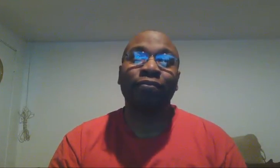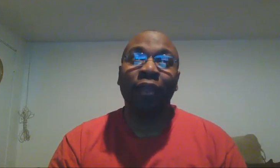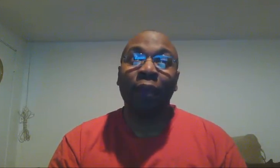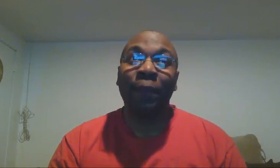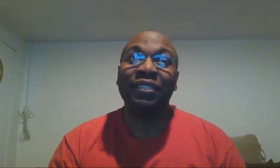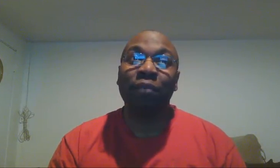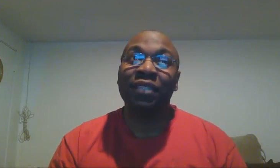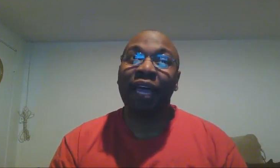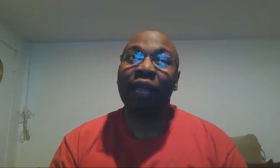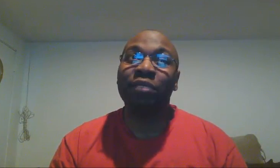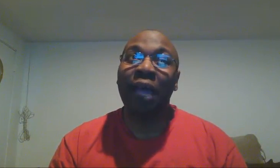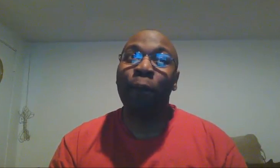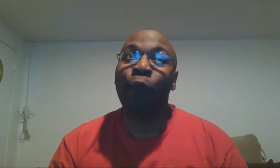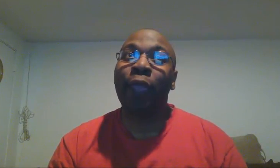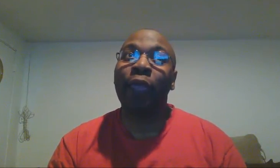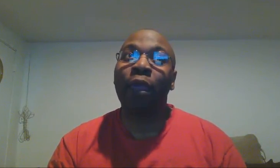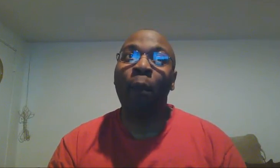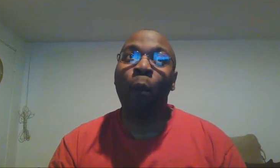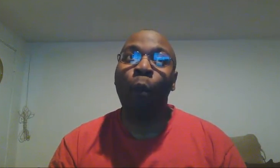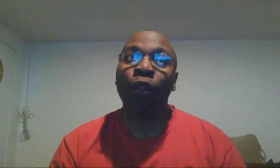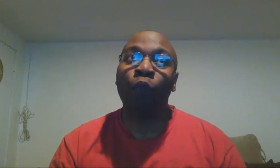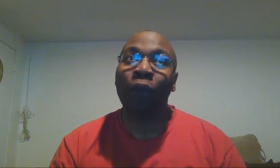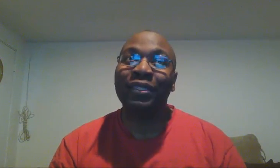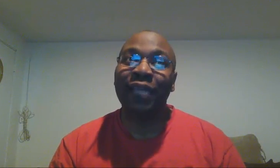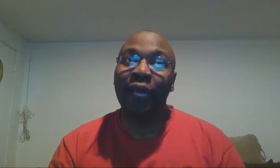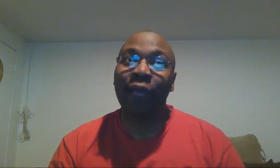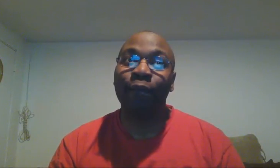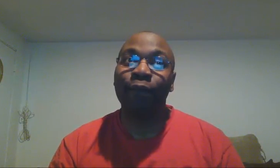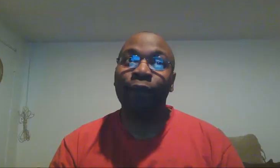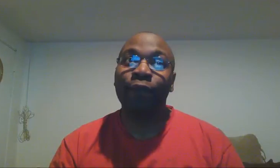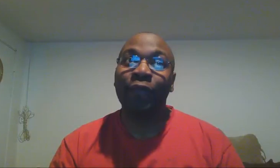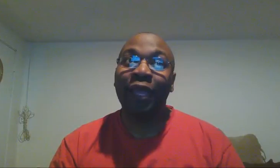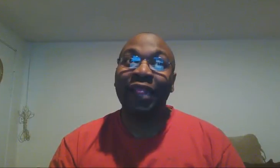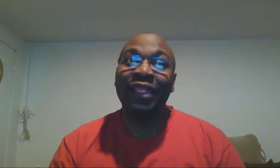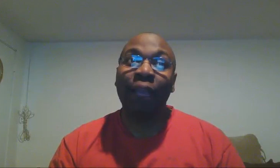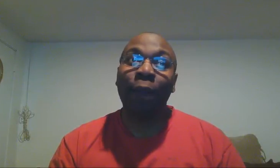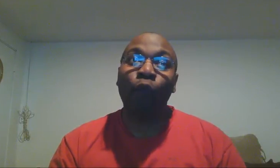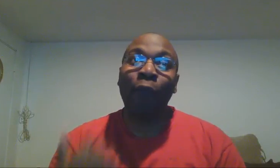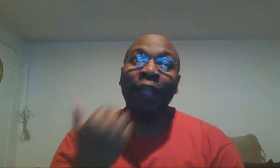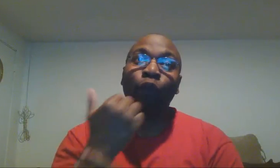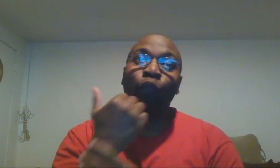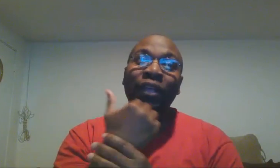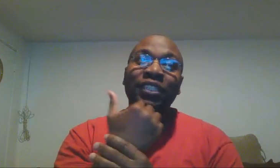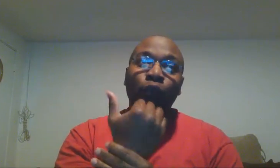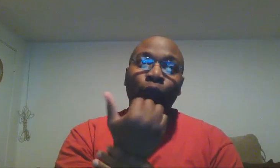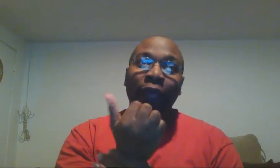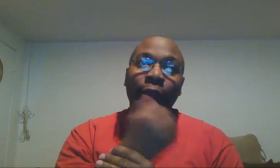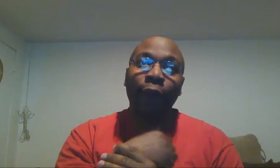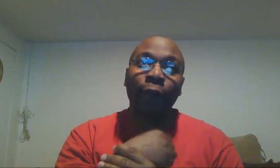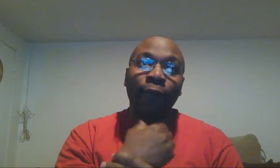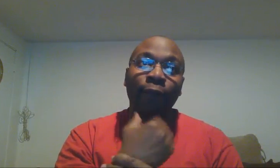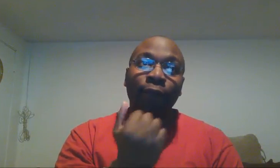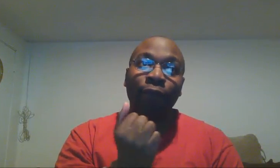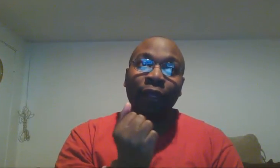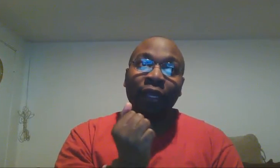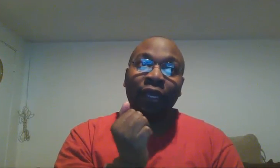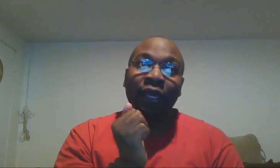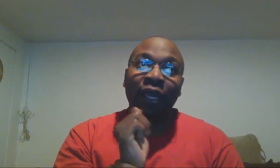But sometimes I pray more than one time. Like my right wrist right here. Like